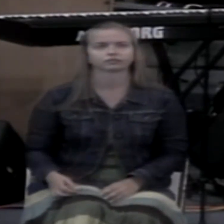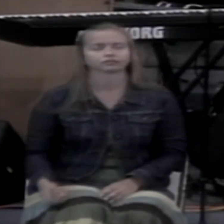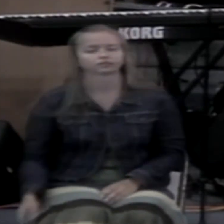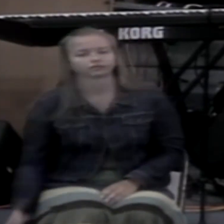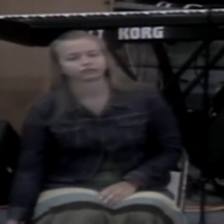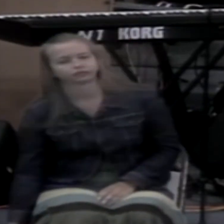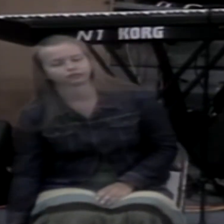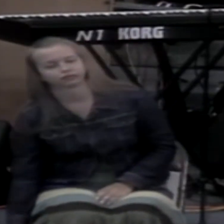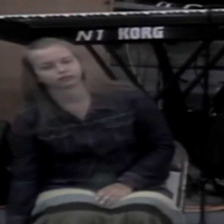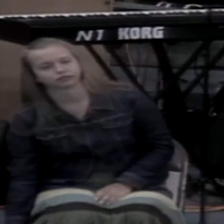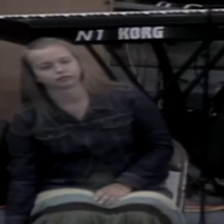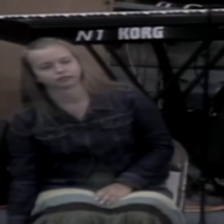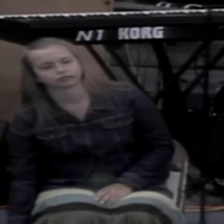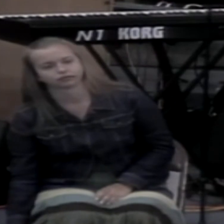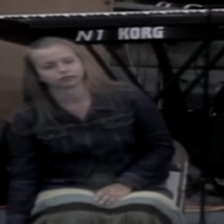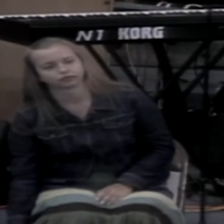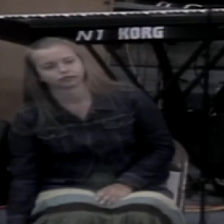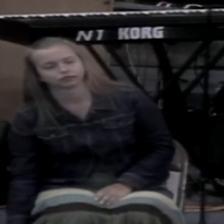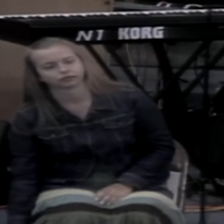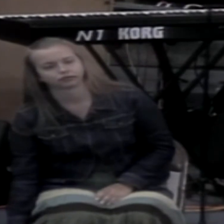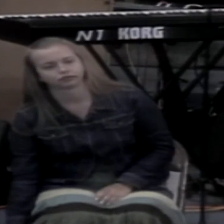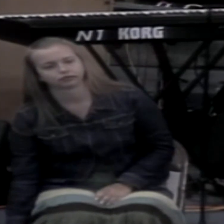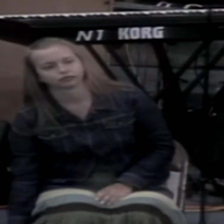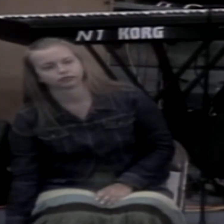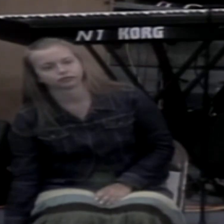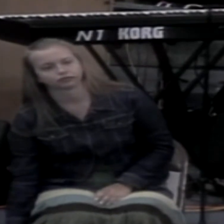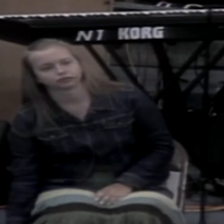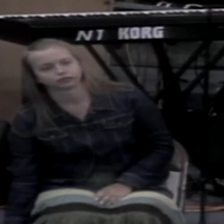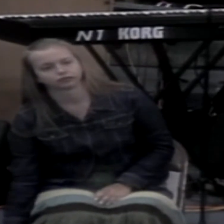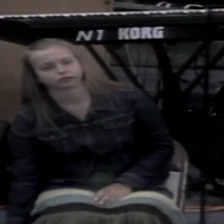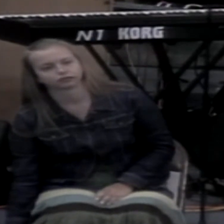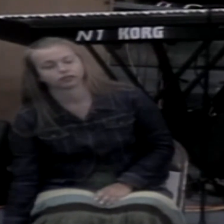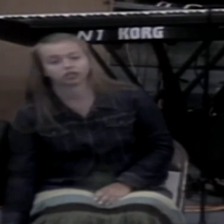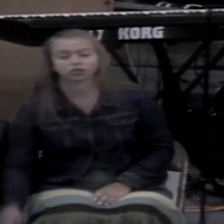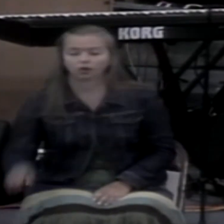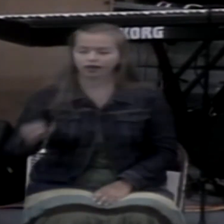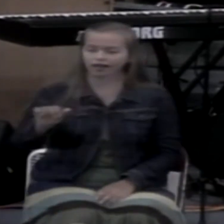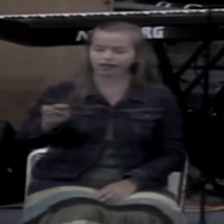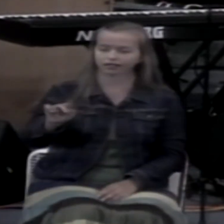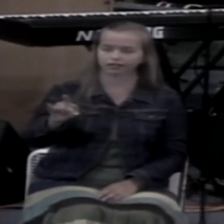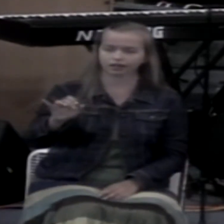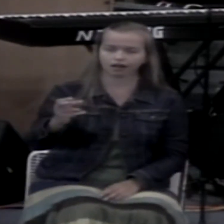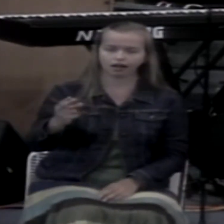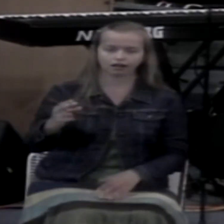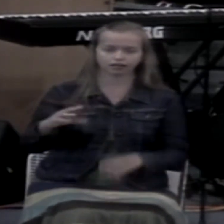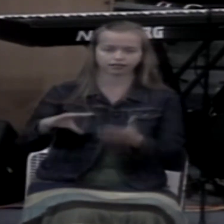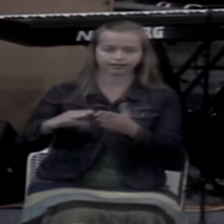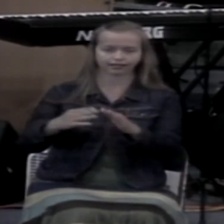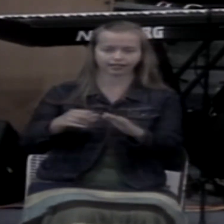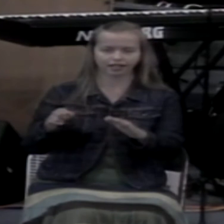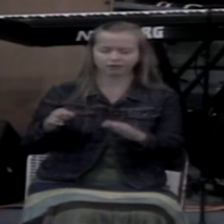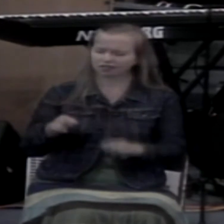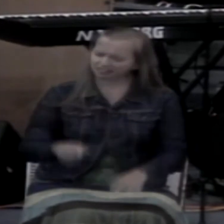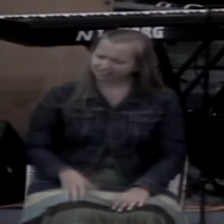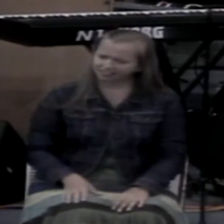When you see one of them, you see Jesus again. Well, let's look at